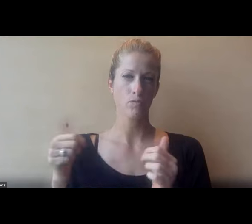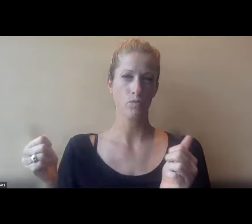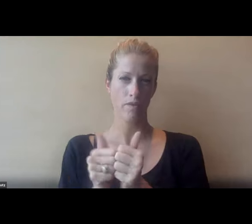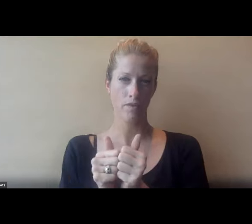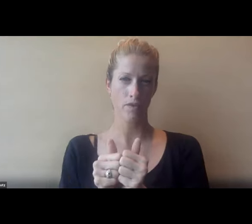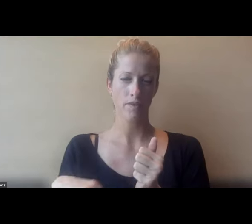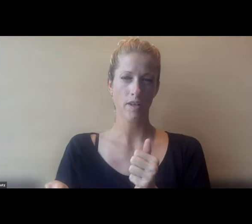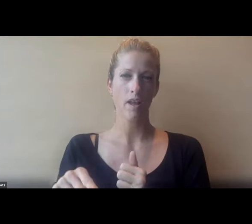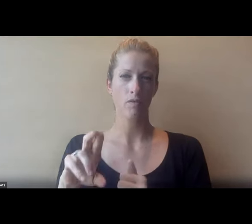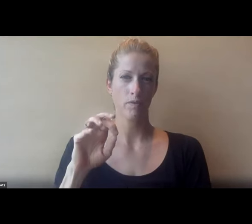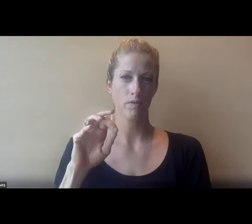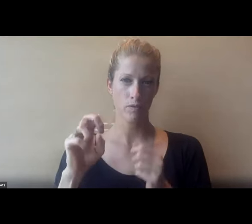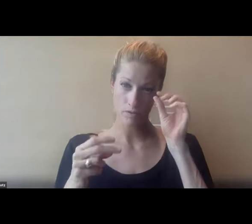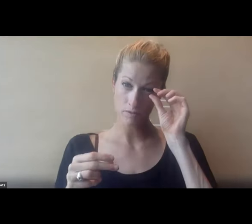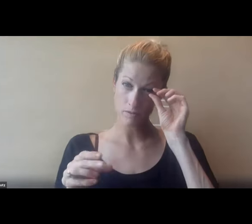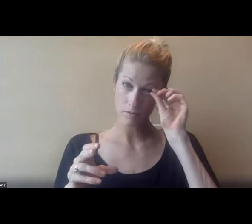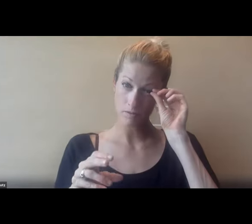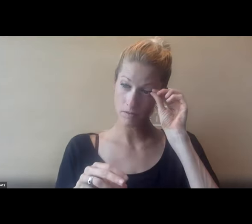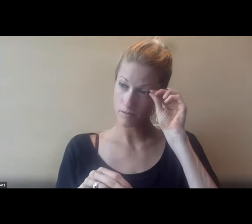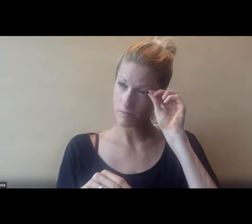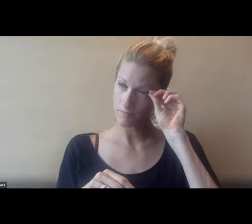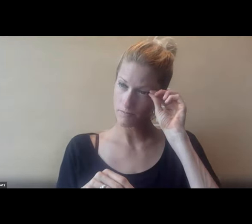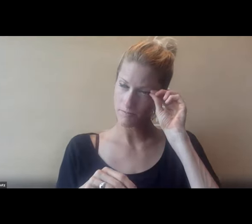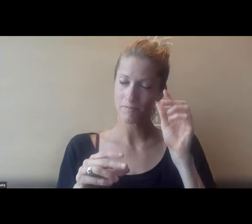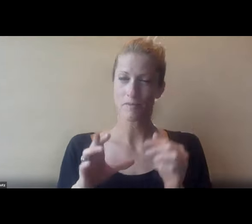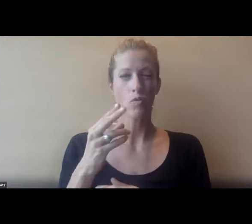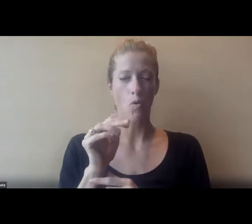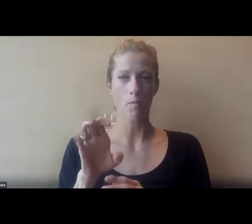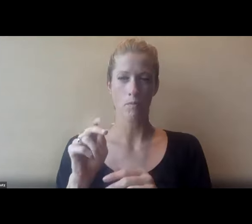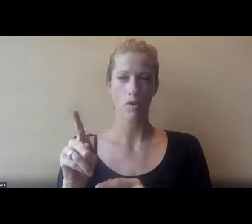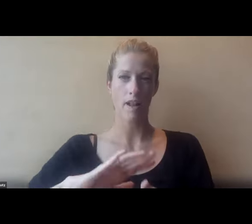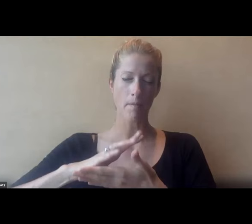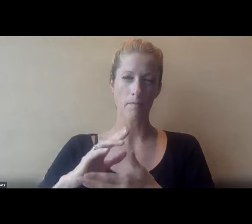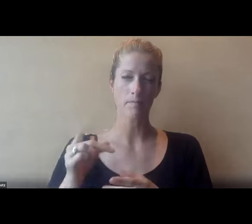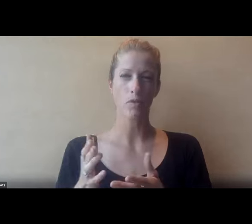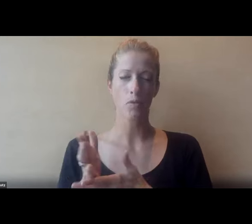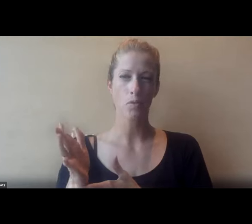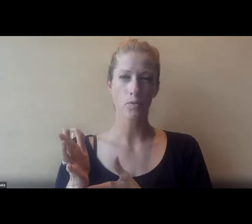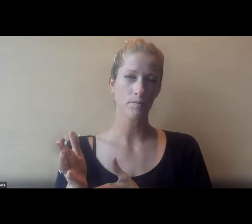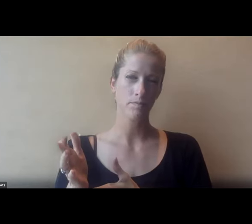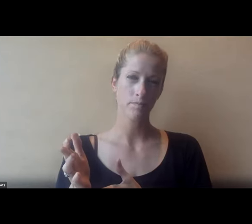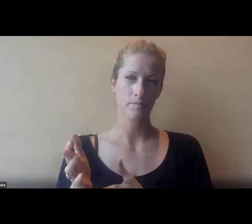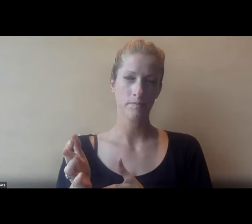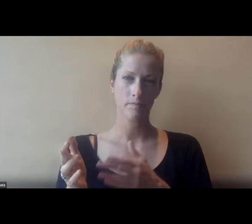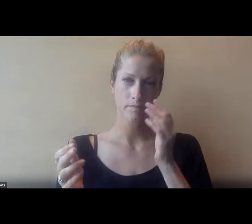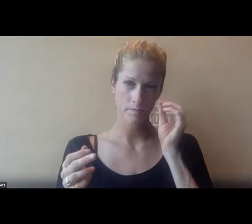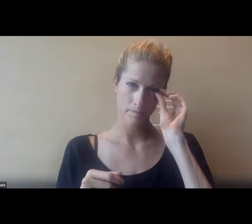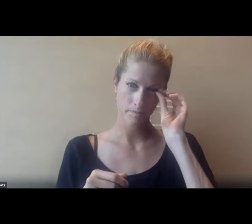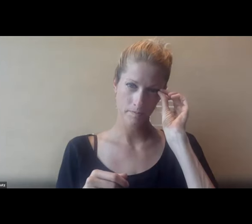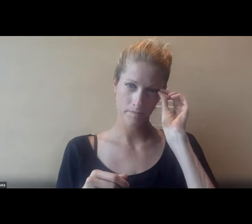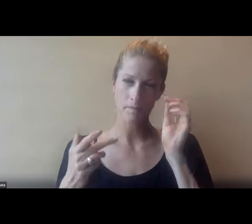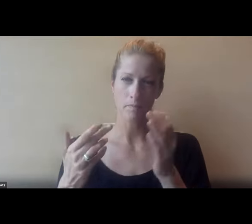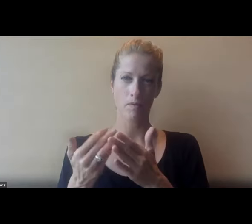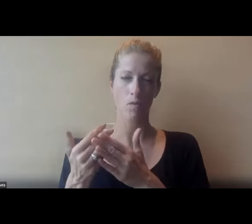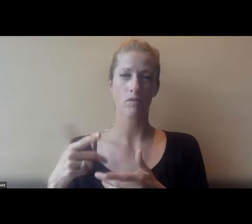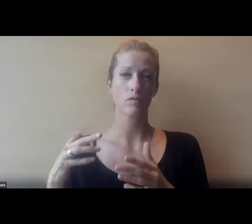They refurbish a Chromebook or a laptop. We do a lot of it before they get there so that in